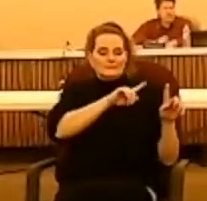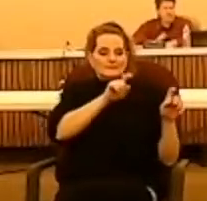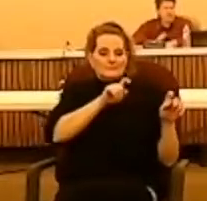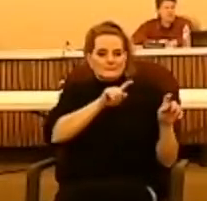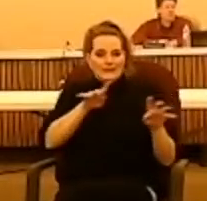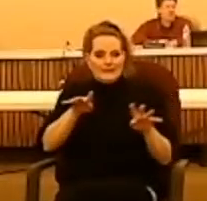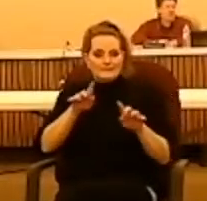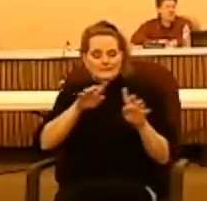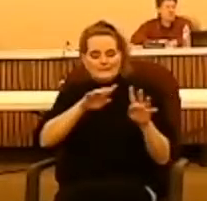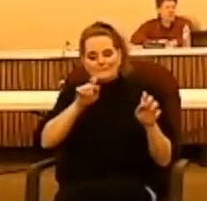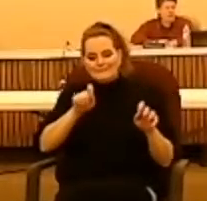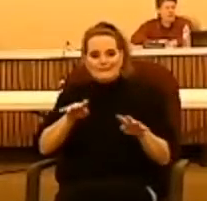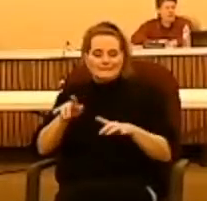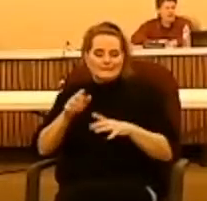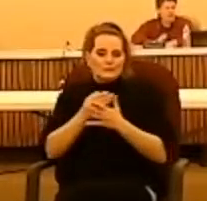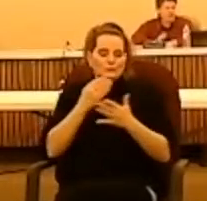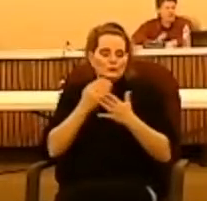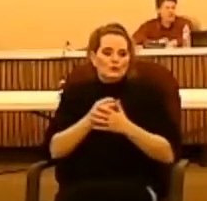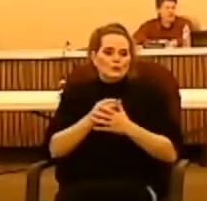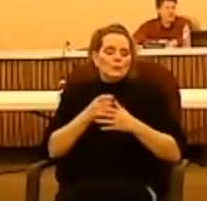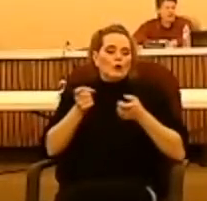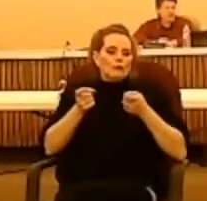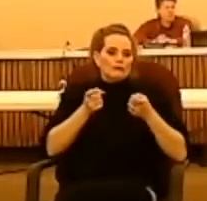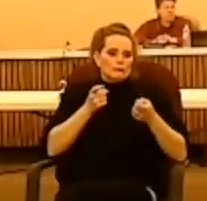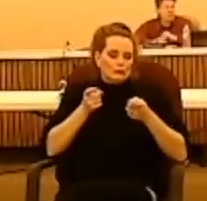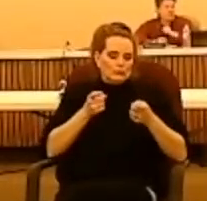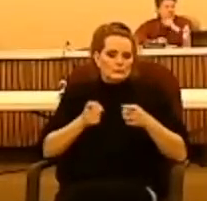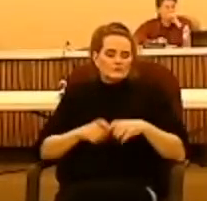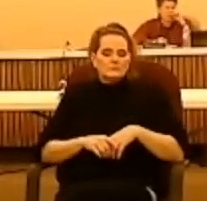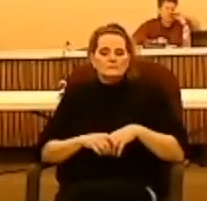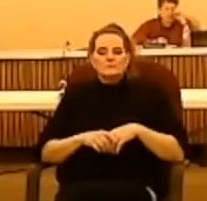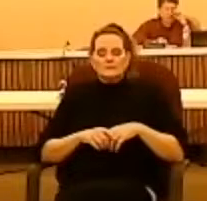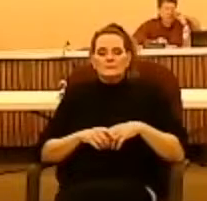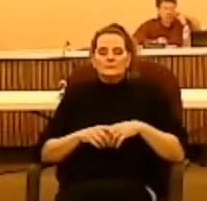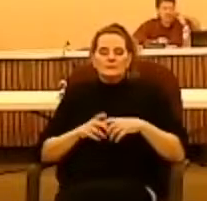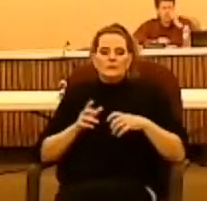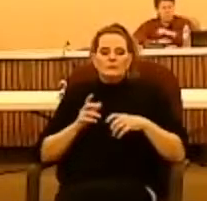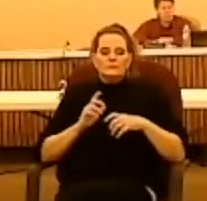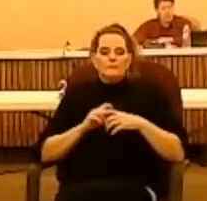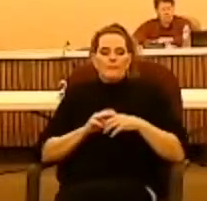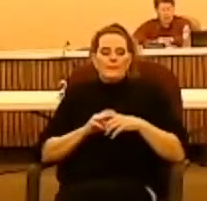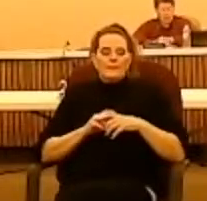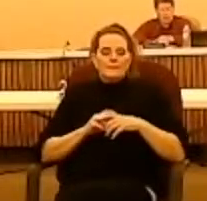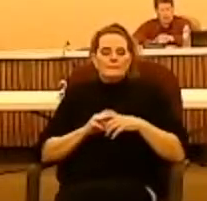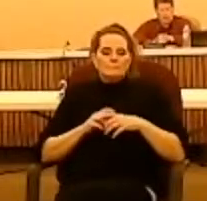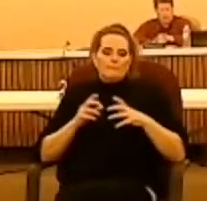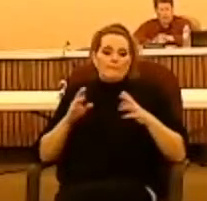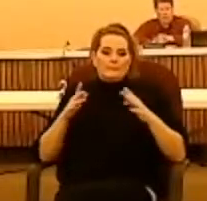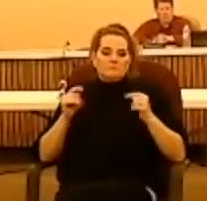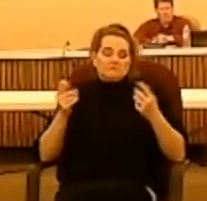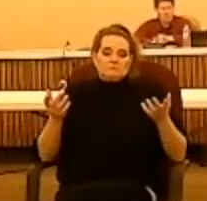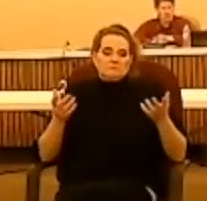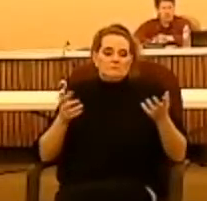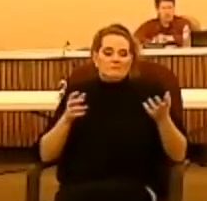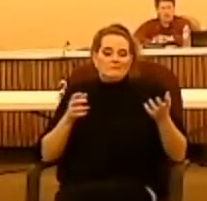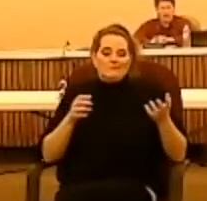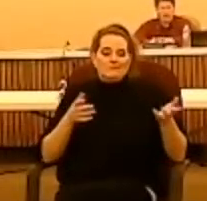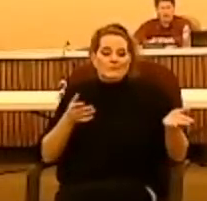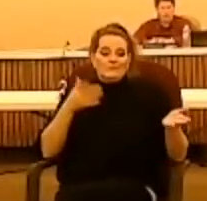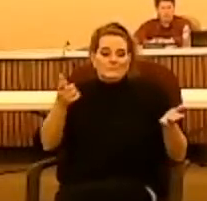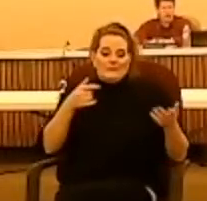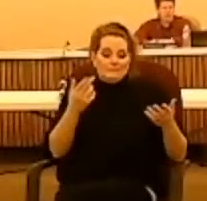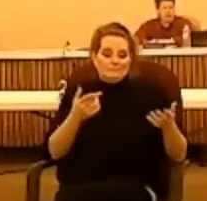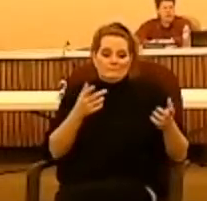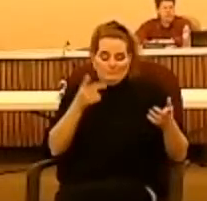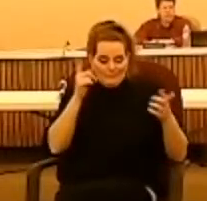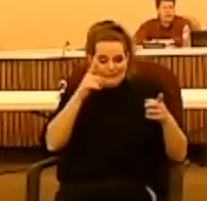we actually have to still finish the GEIS for those to get those in place. Okay. But they've essentially signed on